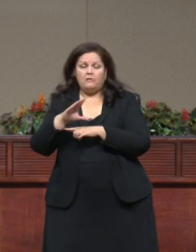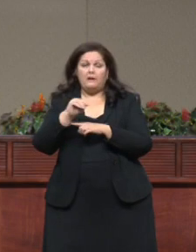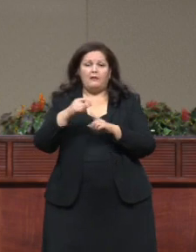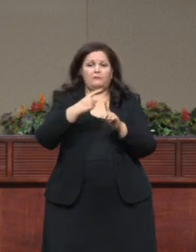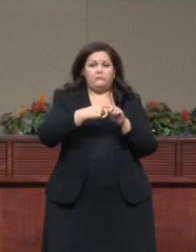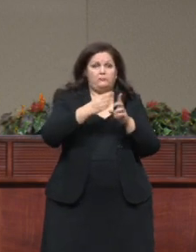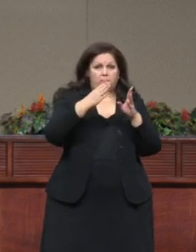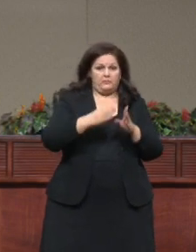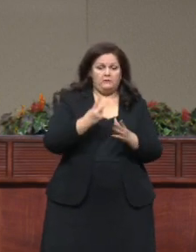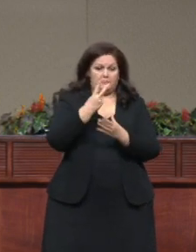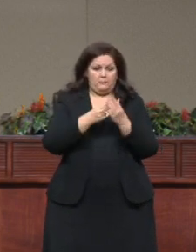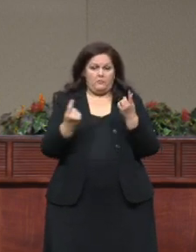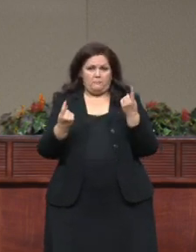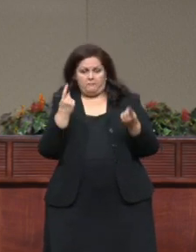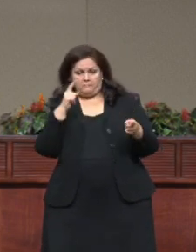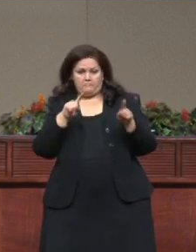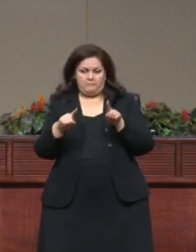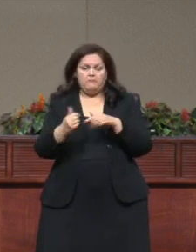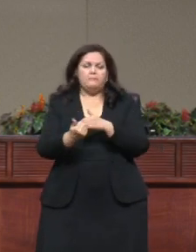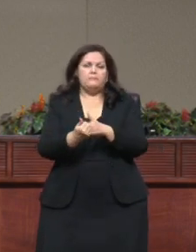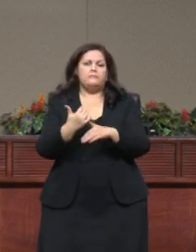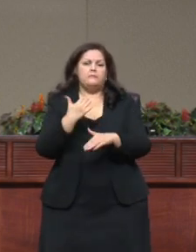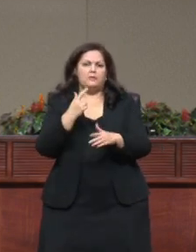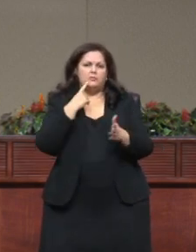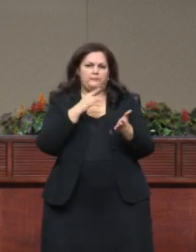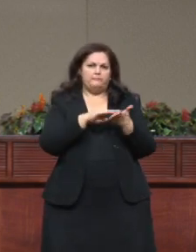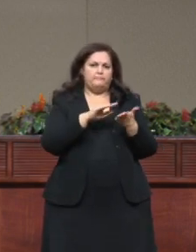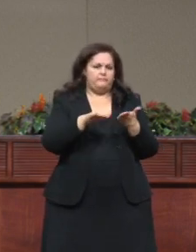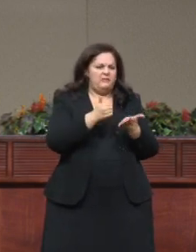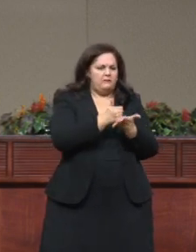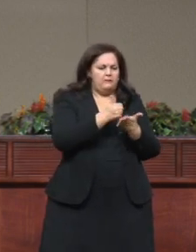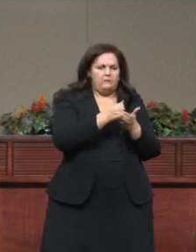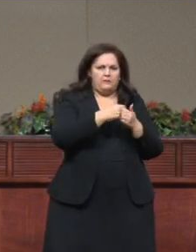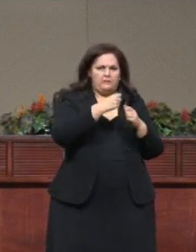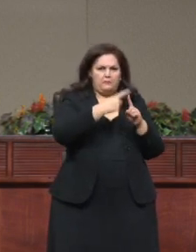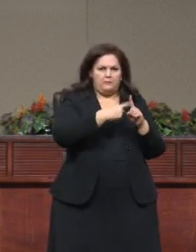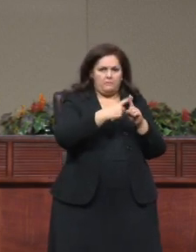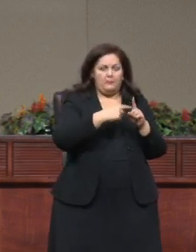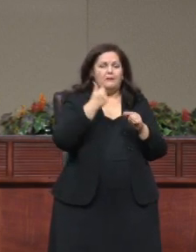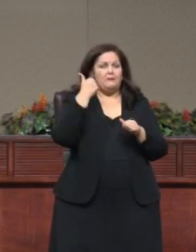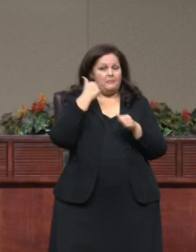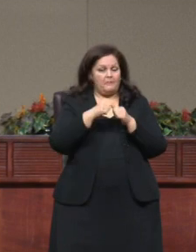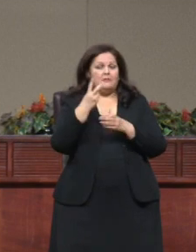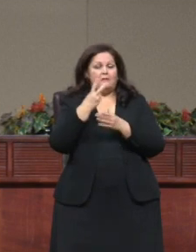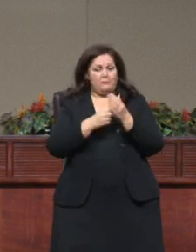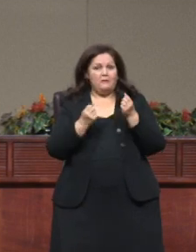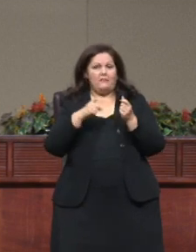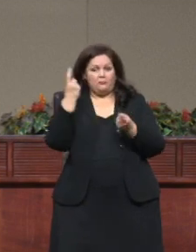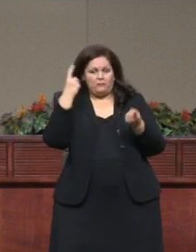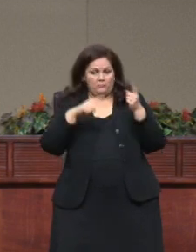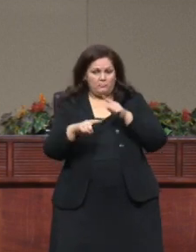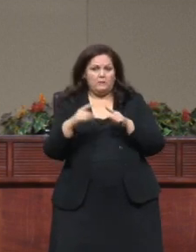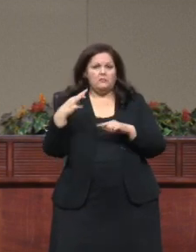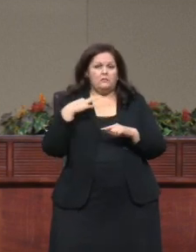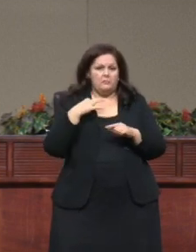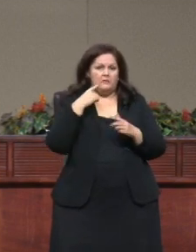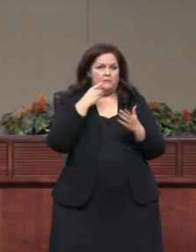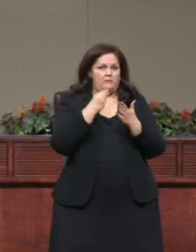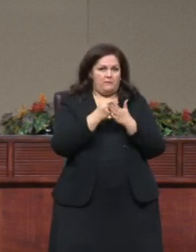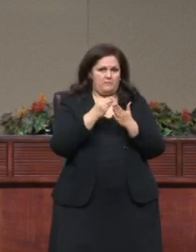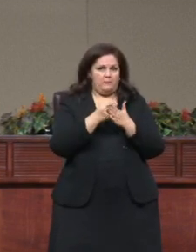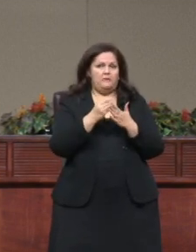tenants to help with overdue rent. Remember, landlords and tenants must agree to apply for the money